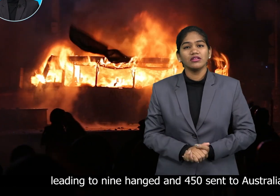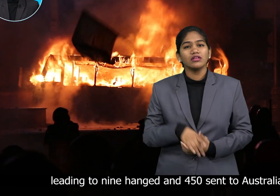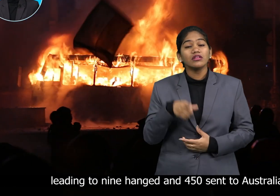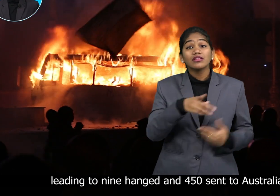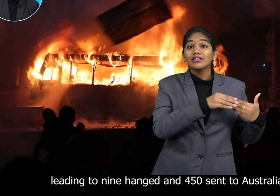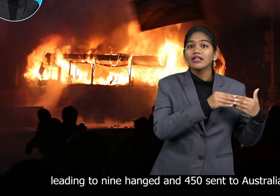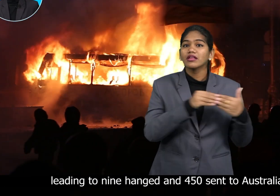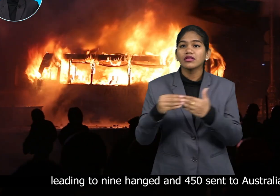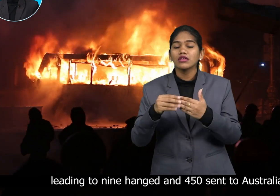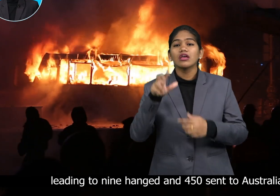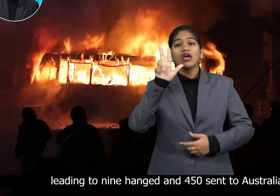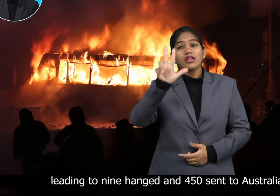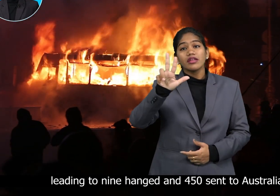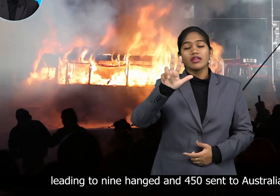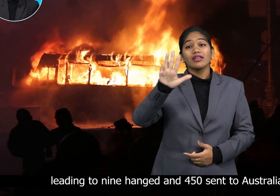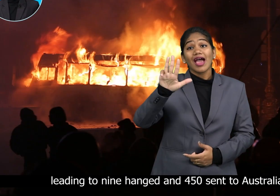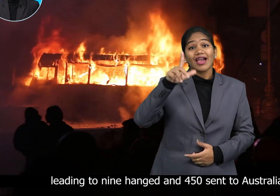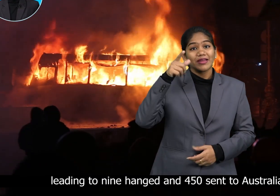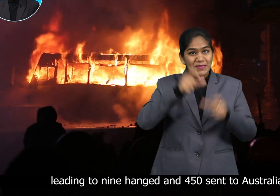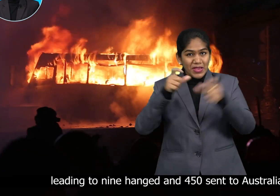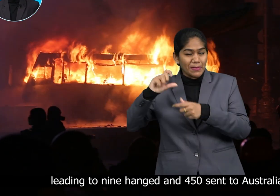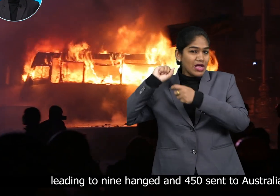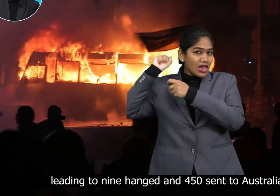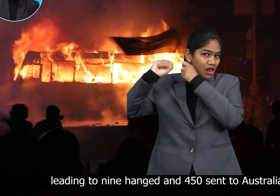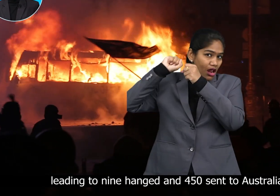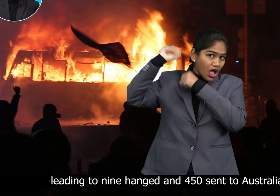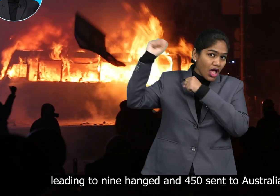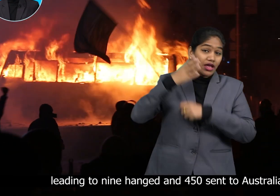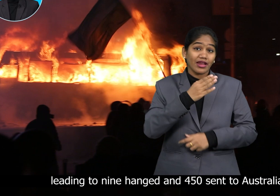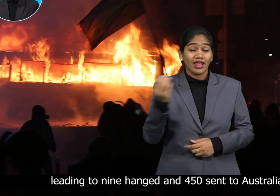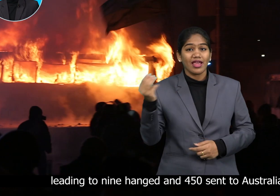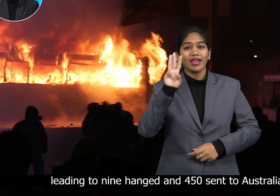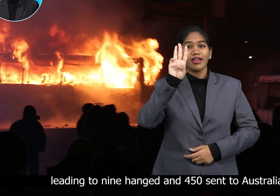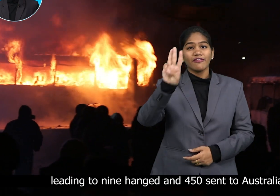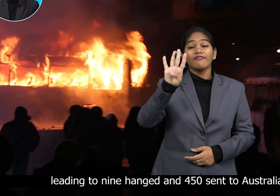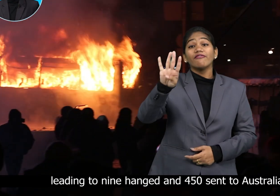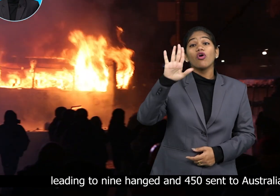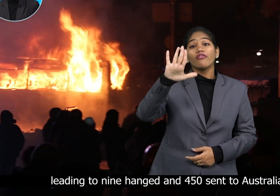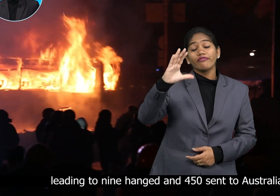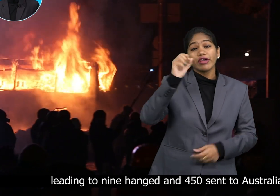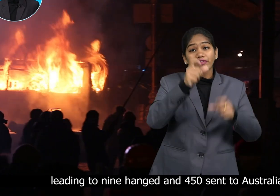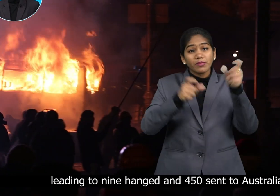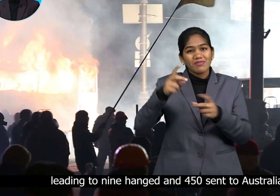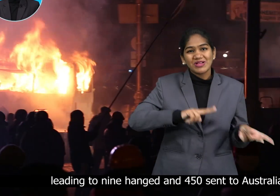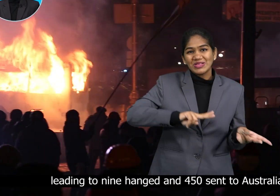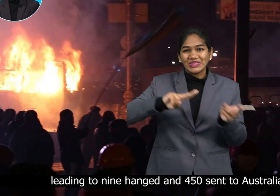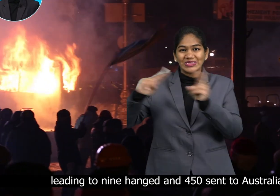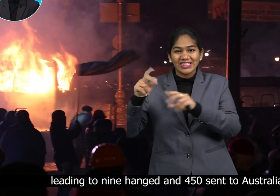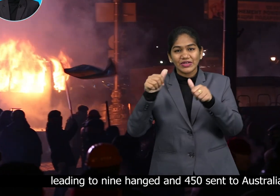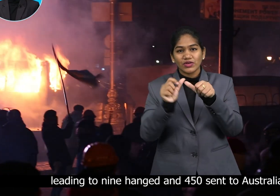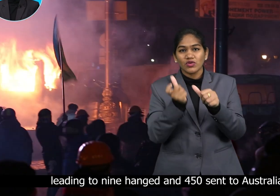leading to 9 hanged and 450 sent to Australia as convicts.